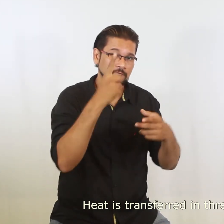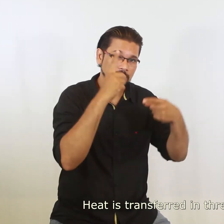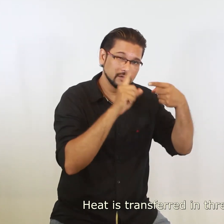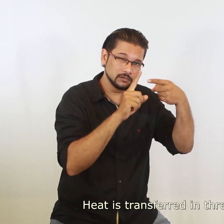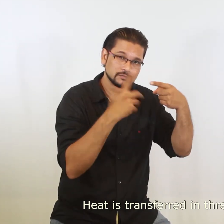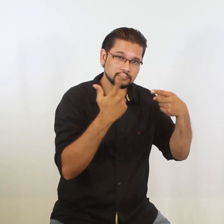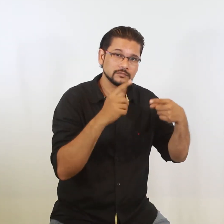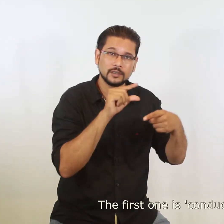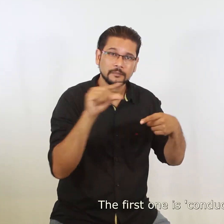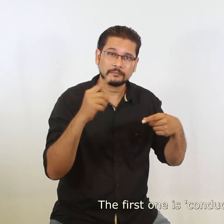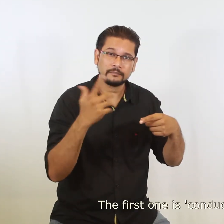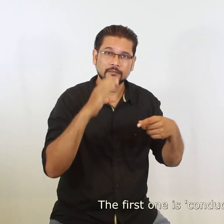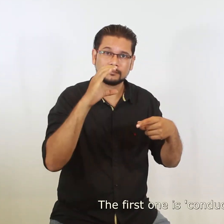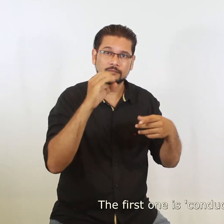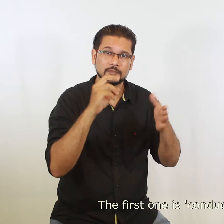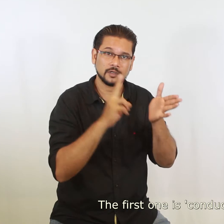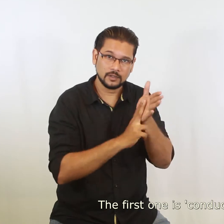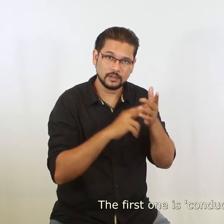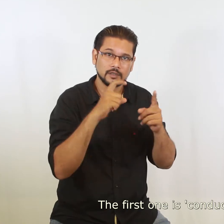The first one is conduction.